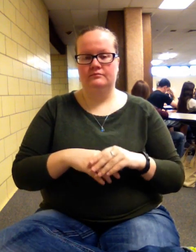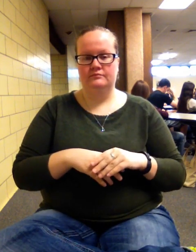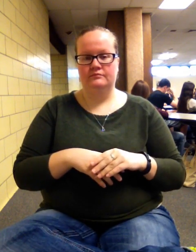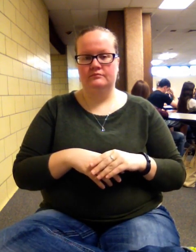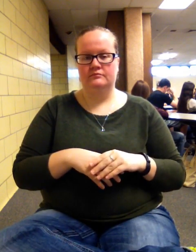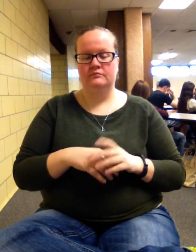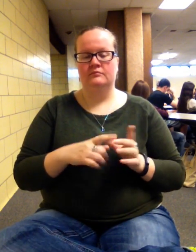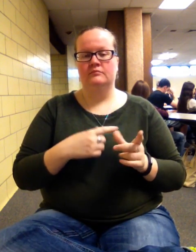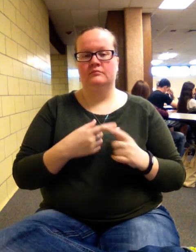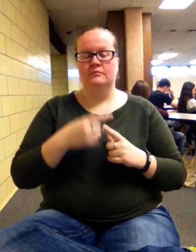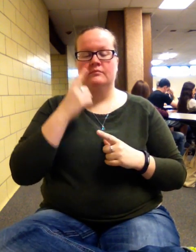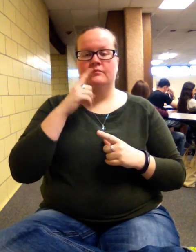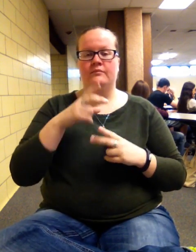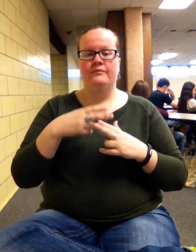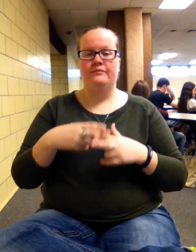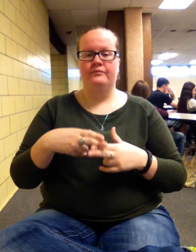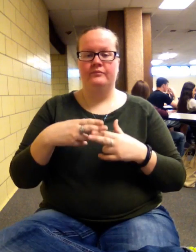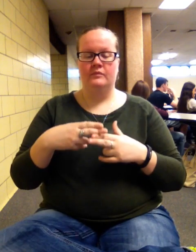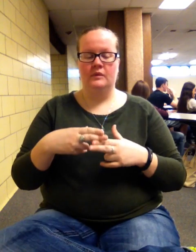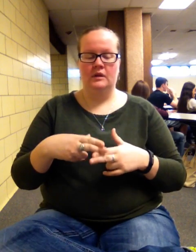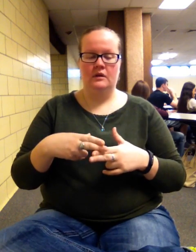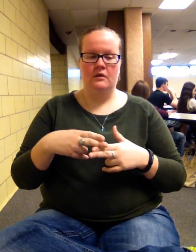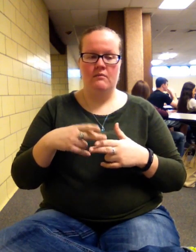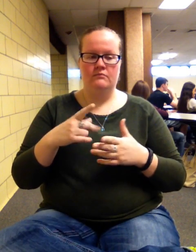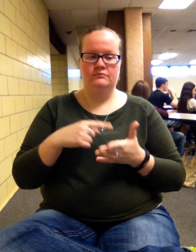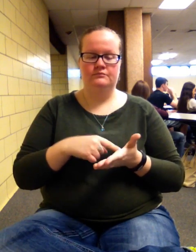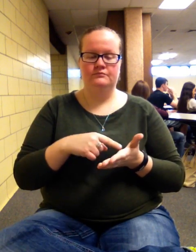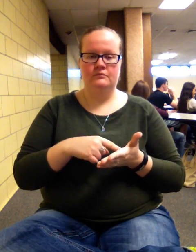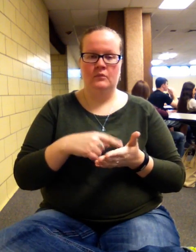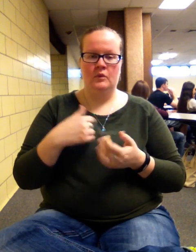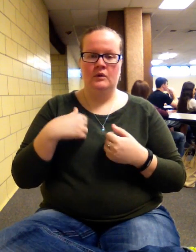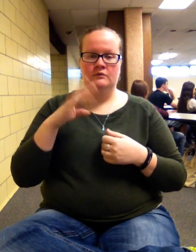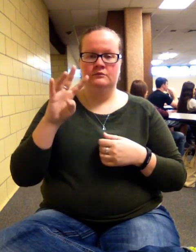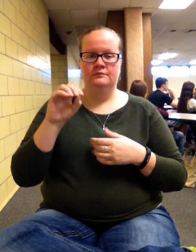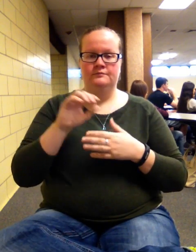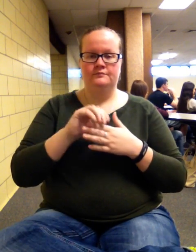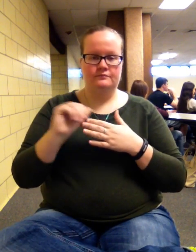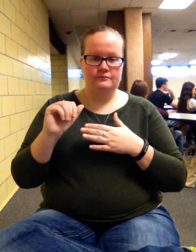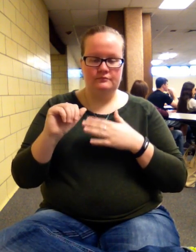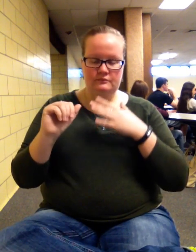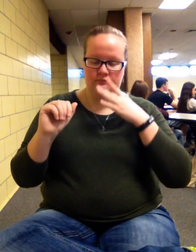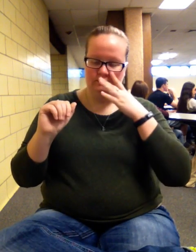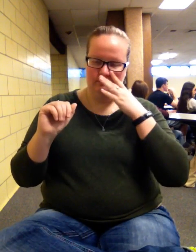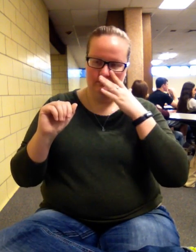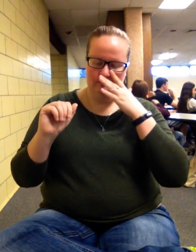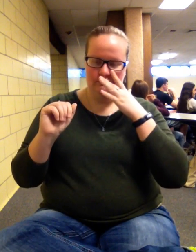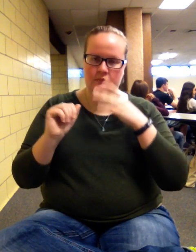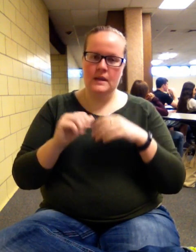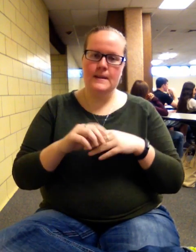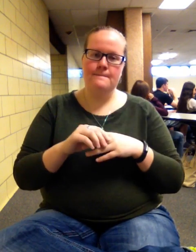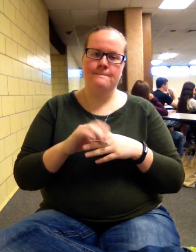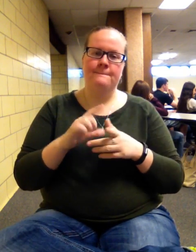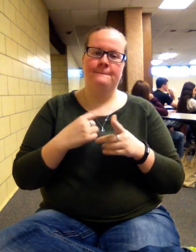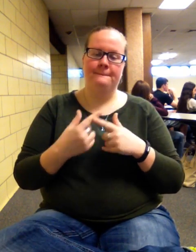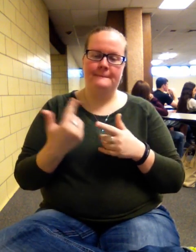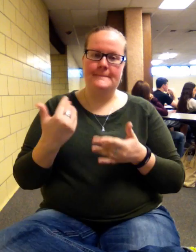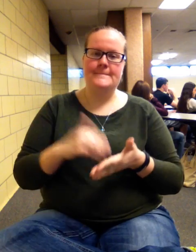Then for our weight of debt, we've got $40 in interest-bearing debt. Then once again, we've